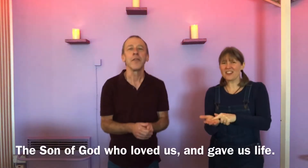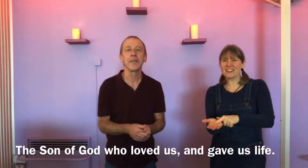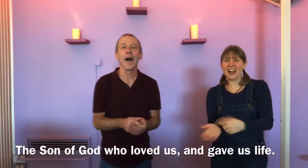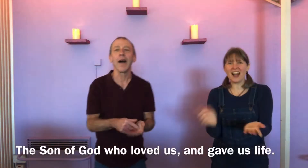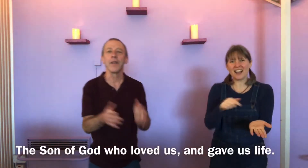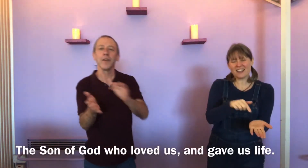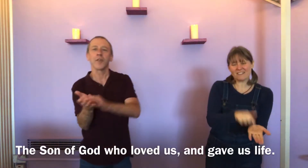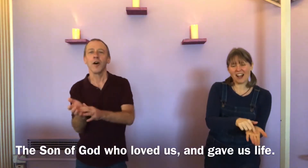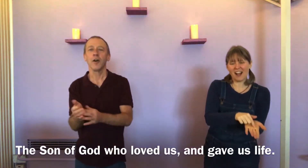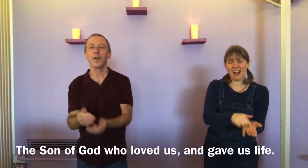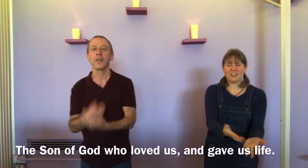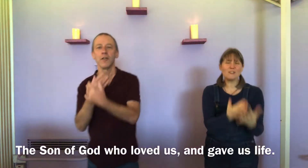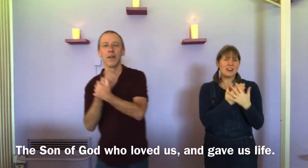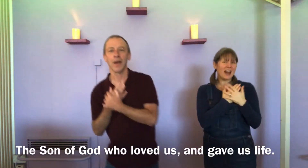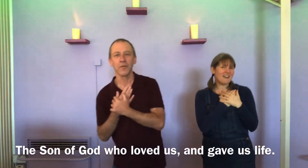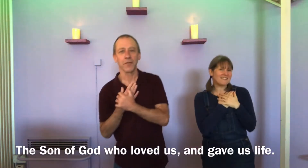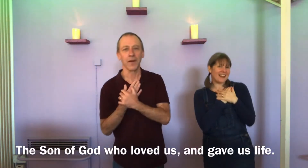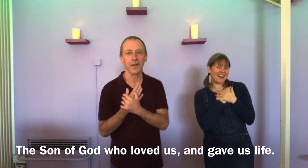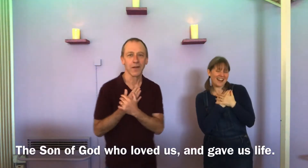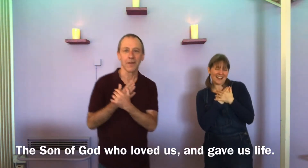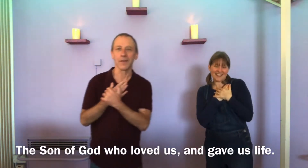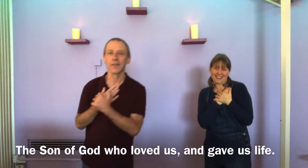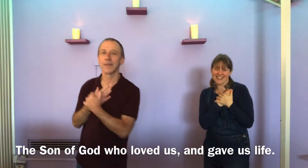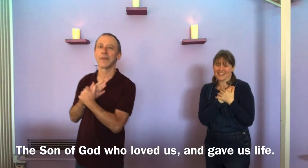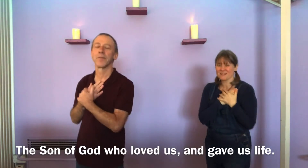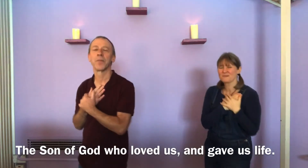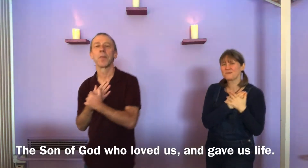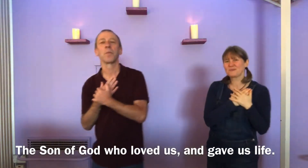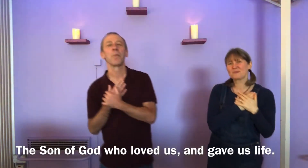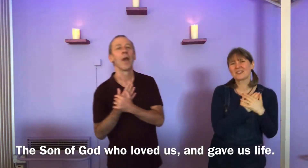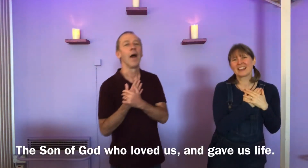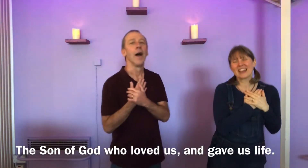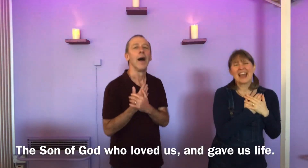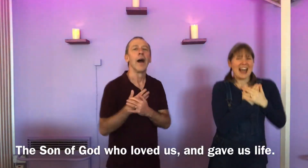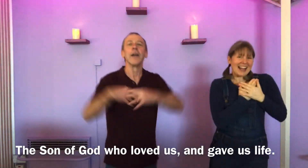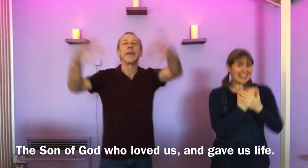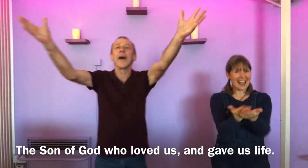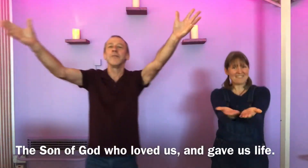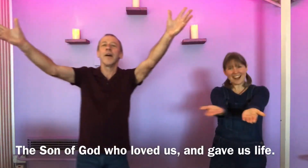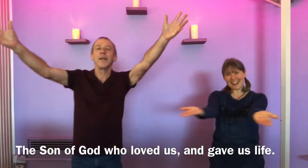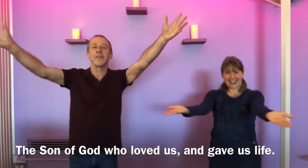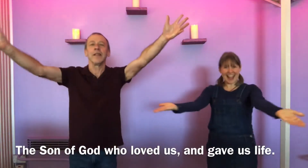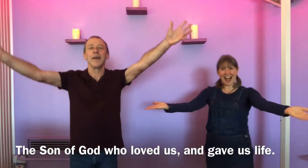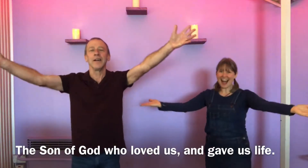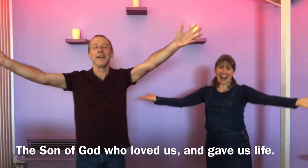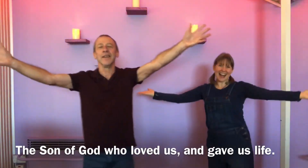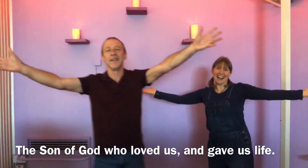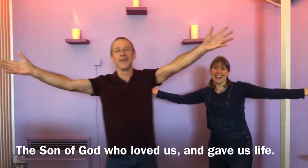Son of God who loved us And gave us life